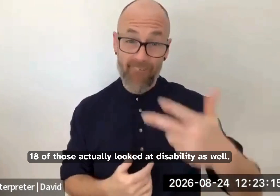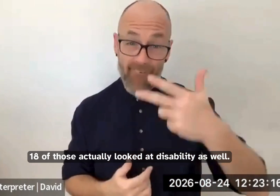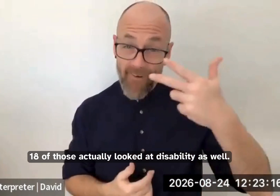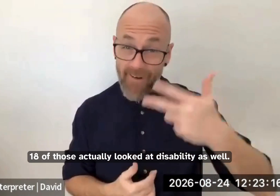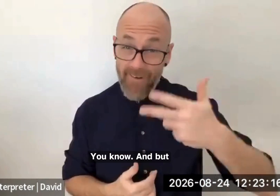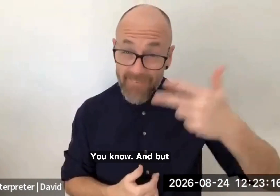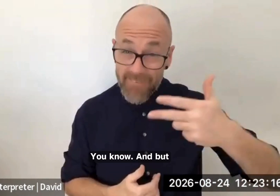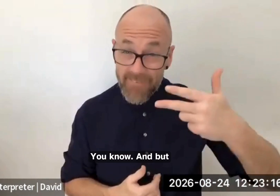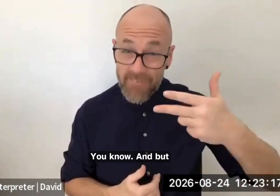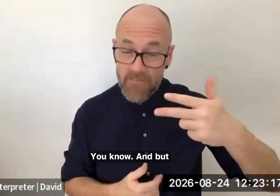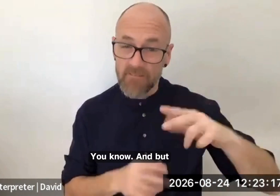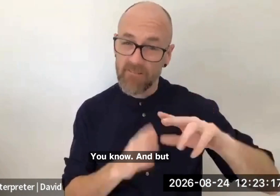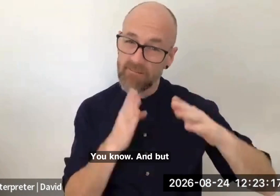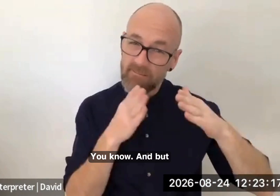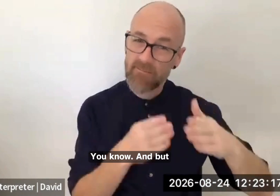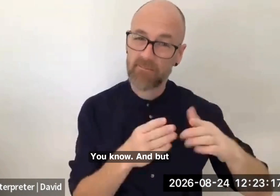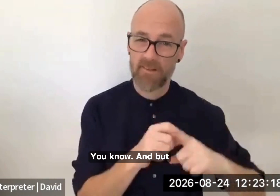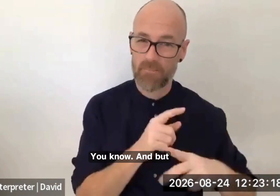as well,